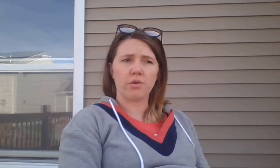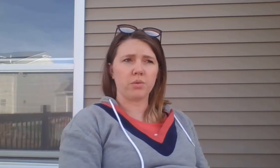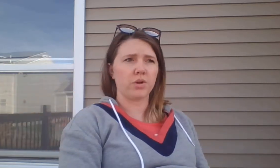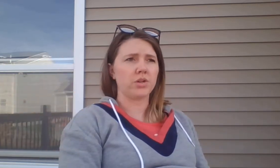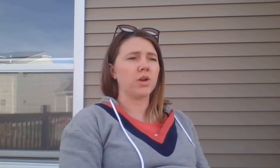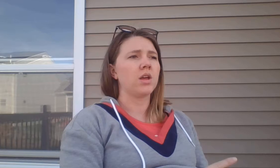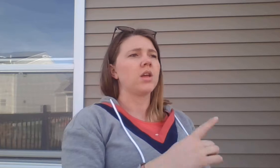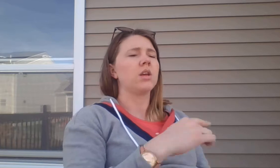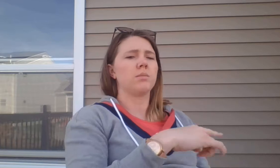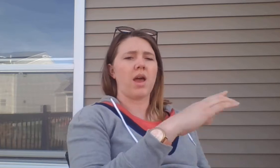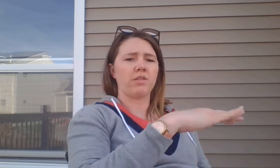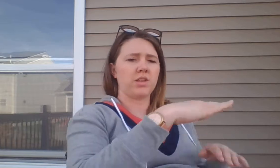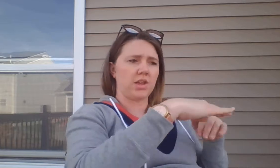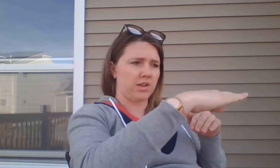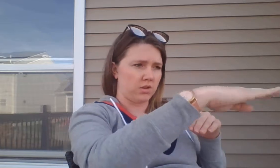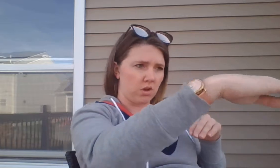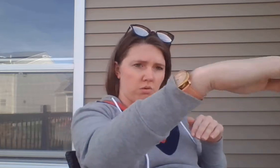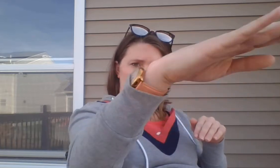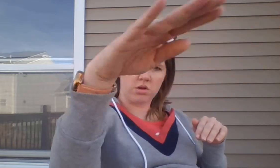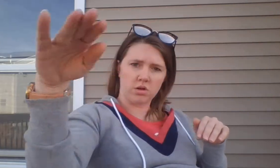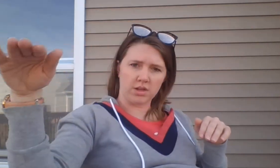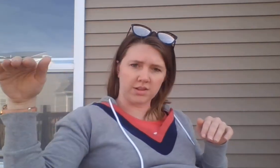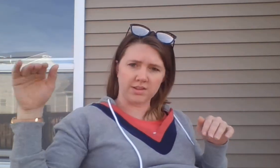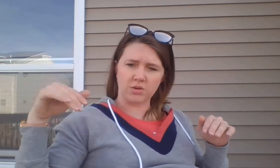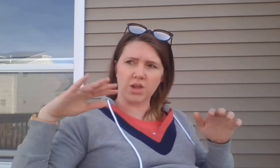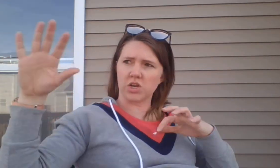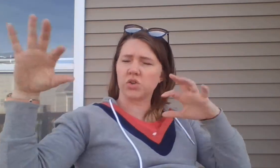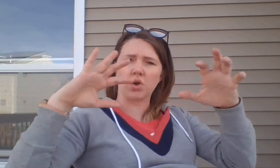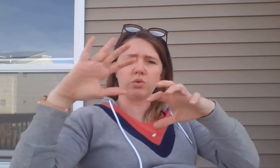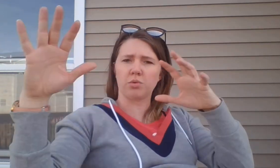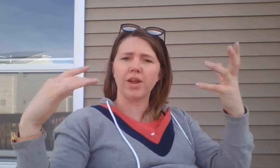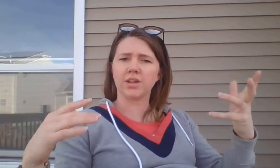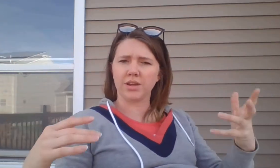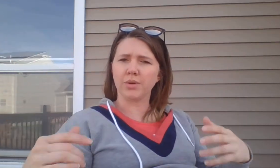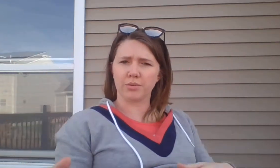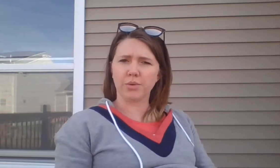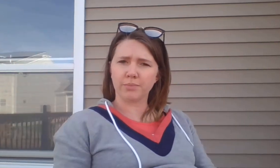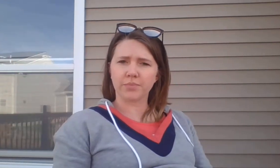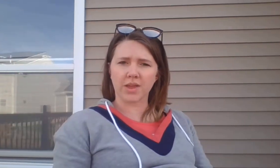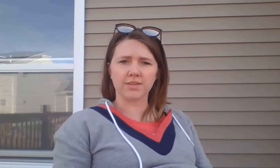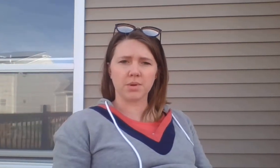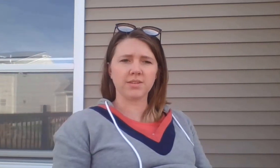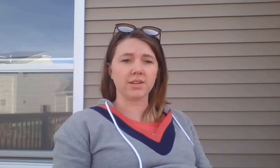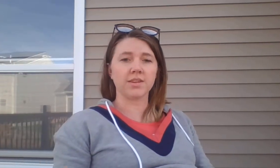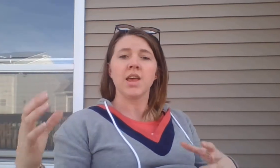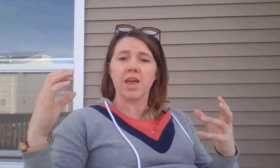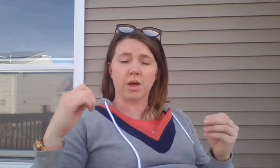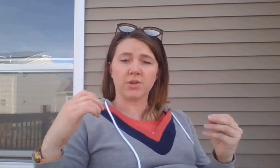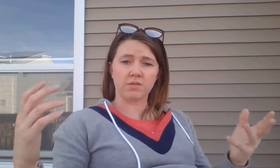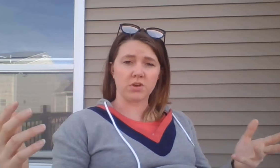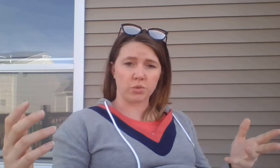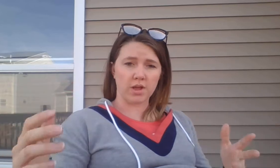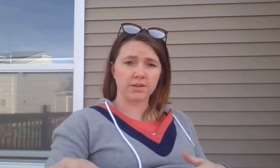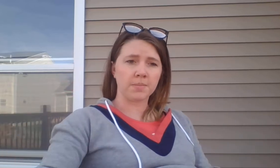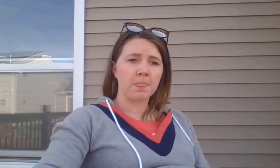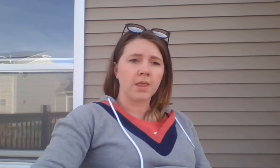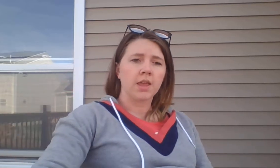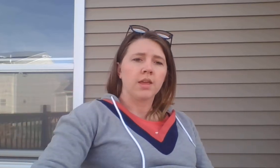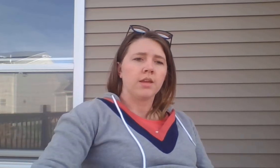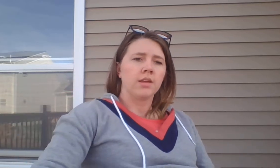however you want to do it, but everything has to go like this. You can't just go sporadically around the room. It has to make sense. It helps us visualize.